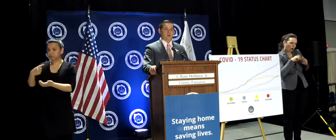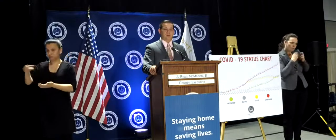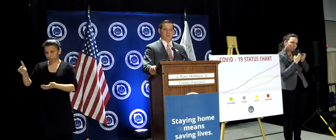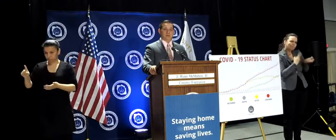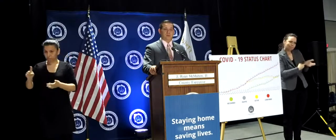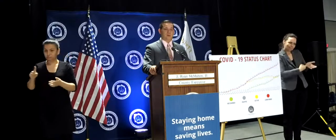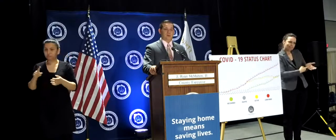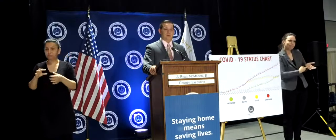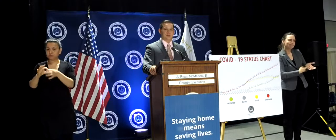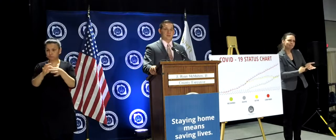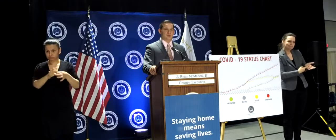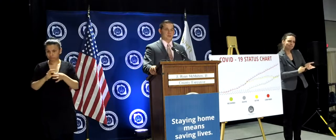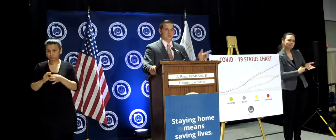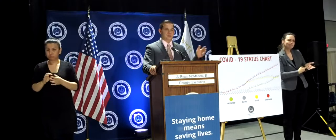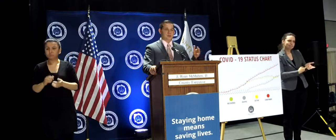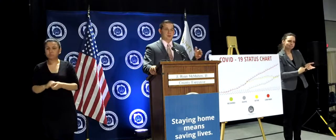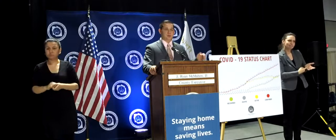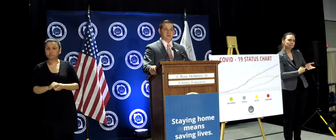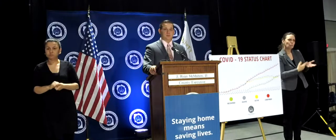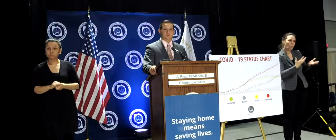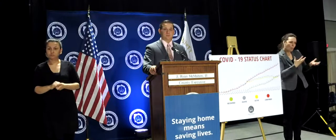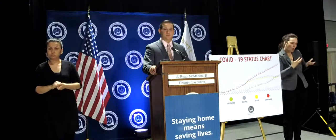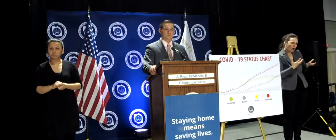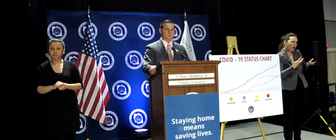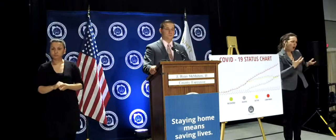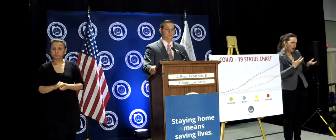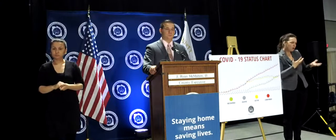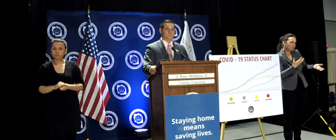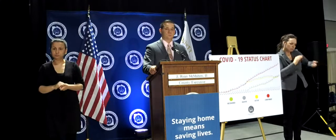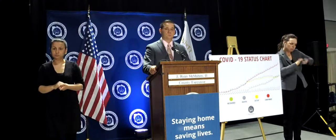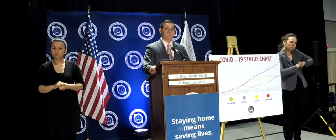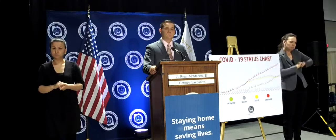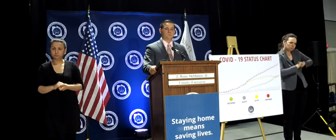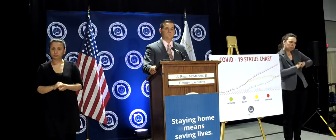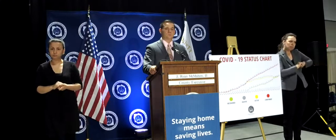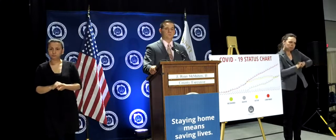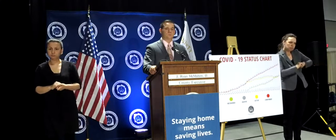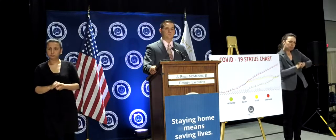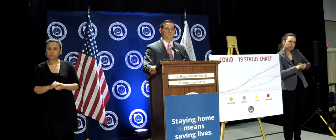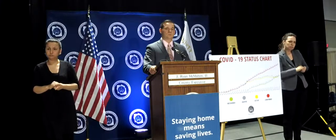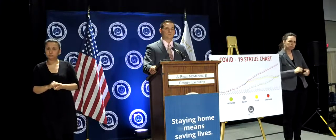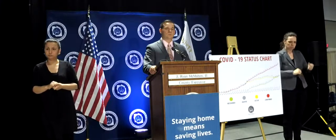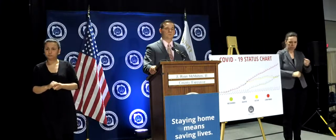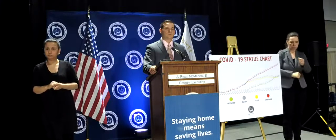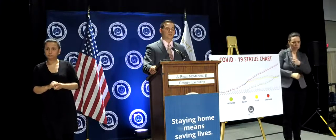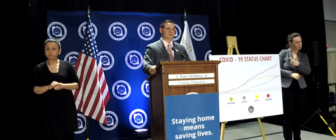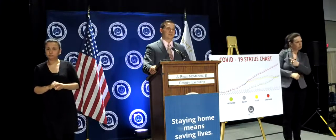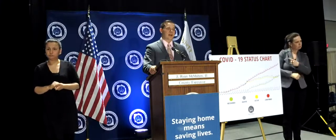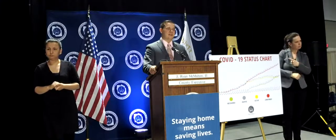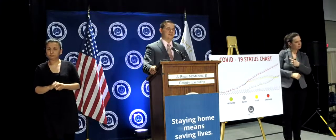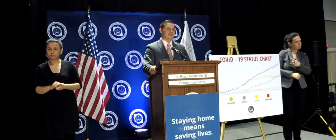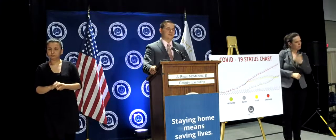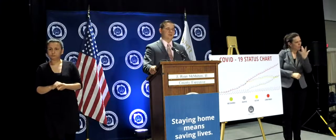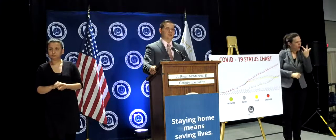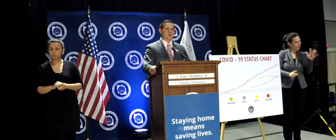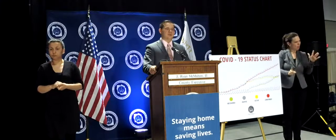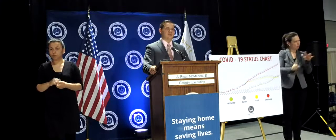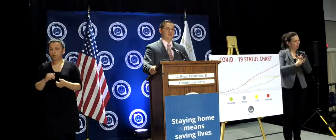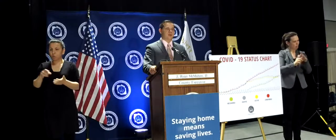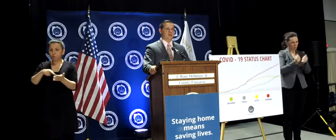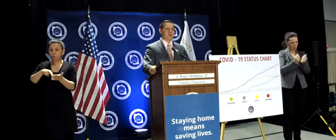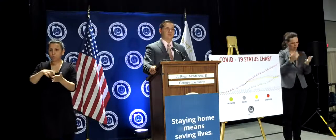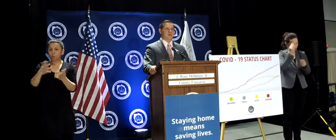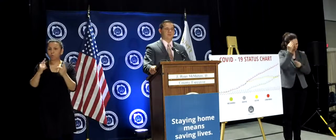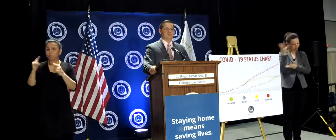want a big, diverse team that can be part of the team. Did they explain to you why they didn't give you a heads up about this? Yeah, I think it's a